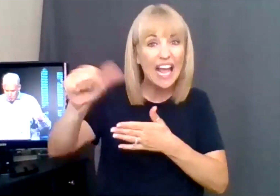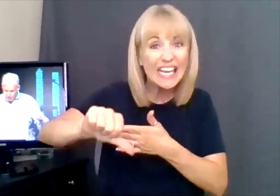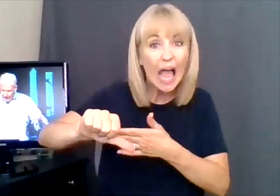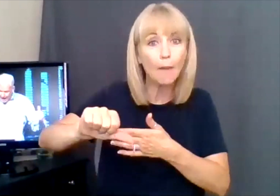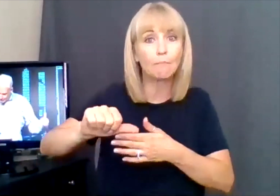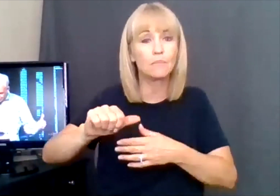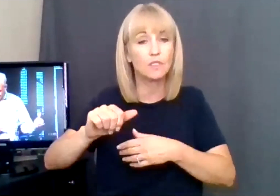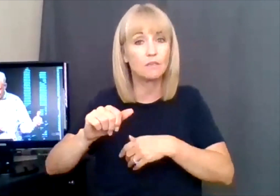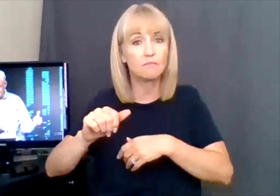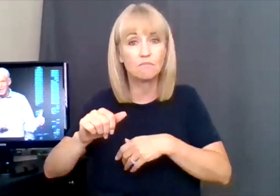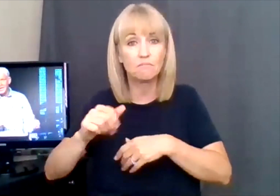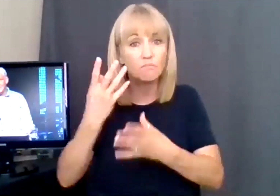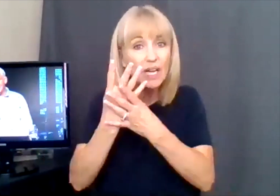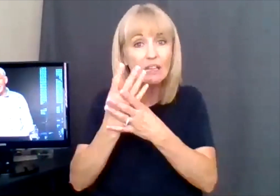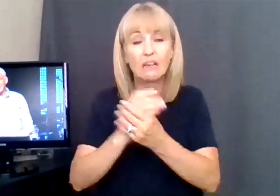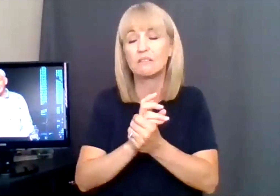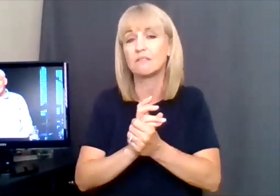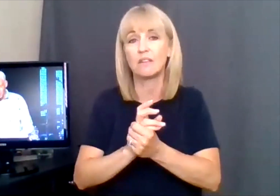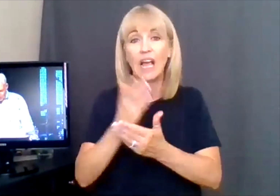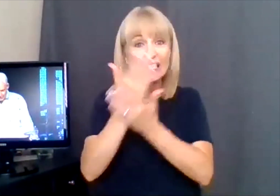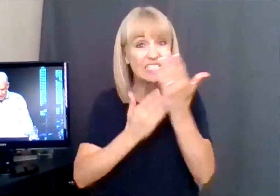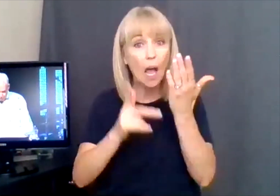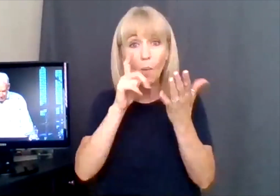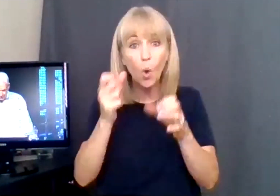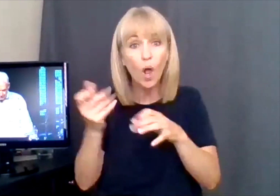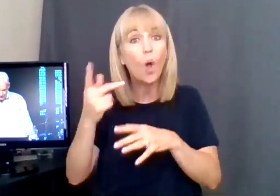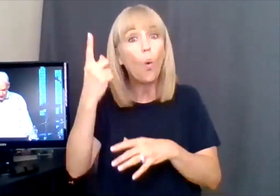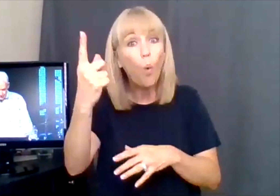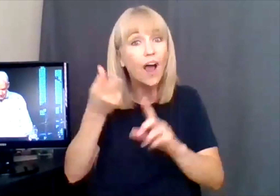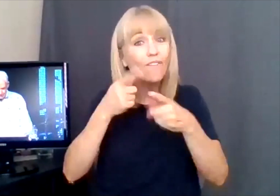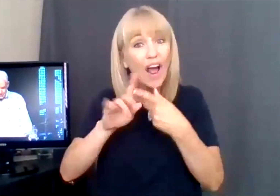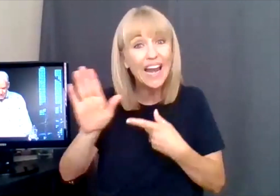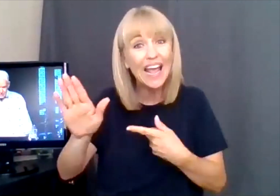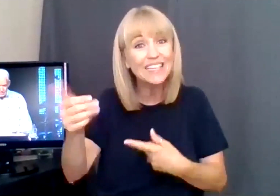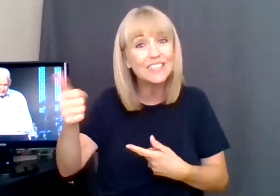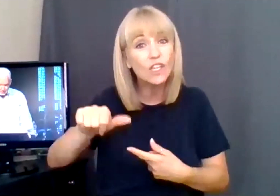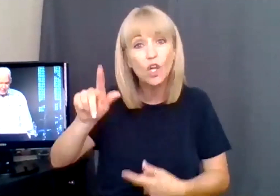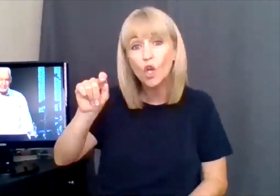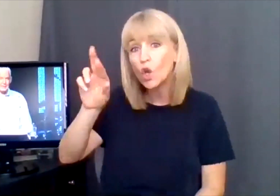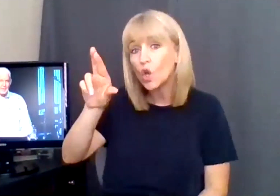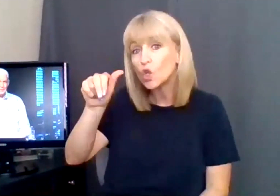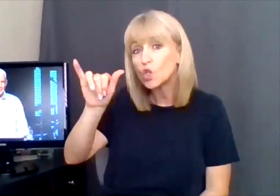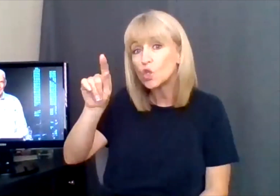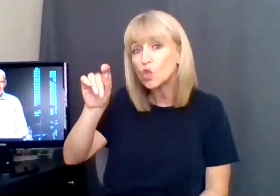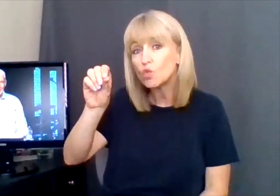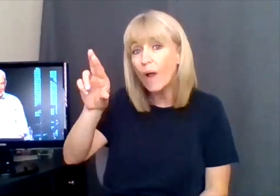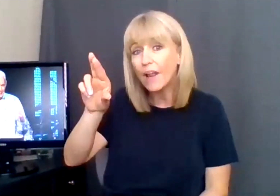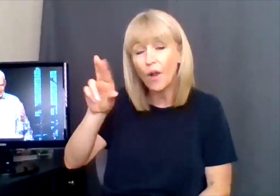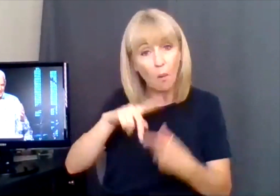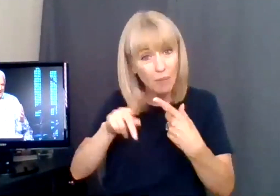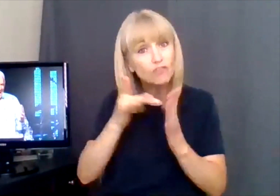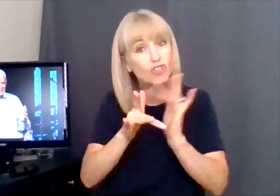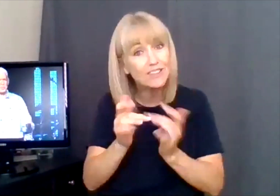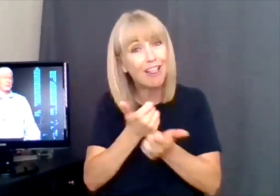People who were ostracized. He even had a friend who was a traitor. But Jesus loved them. And